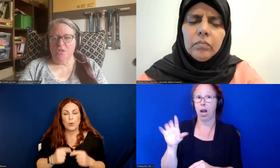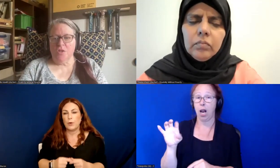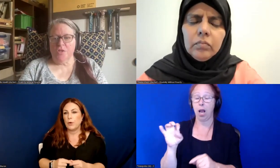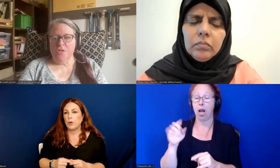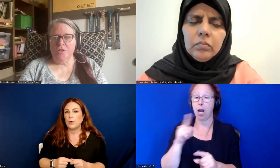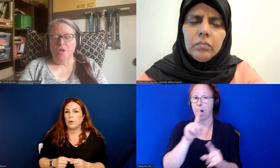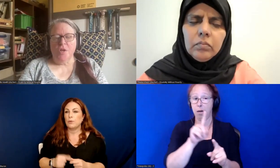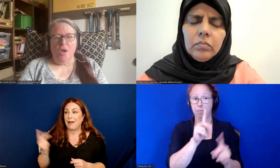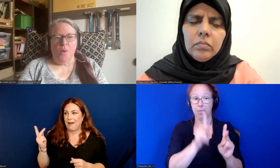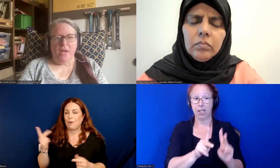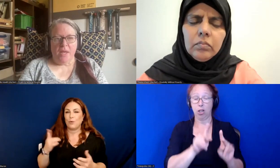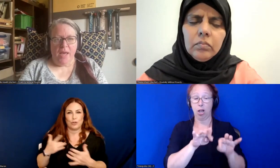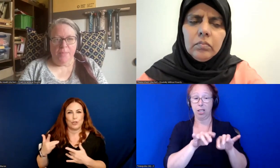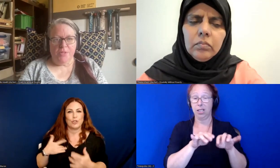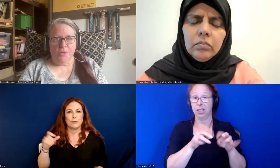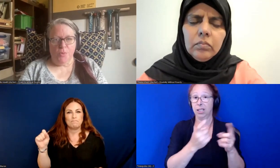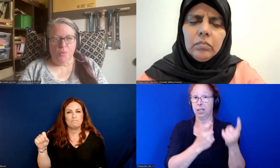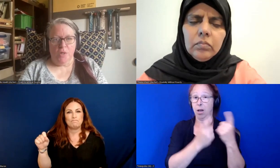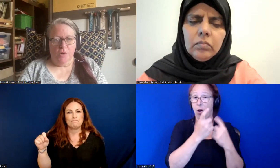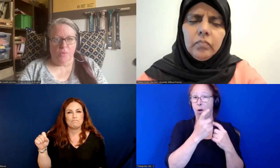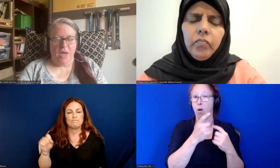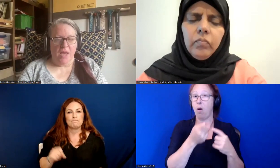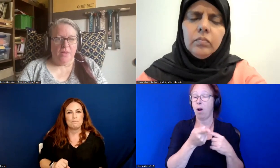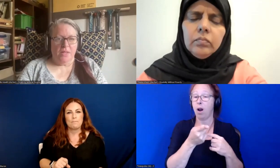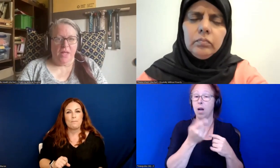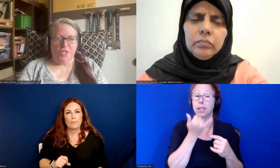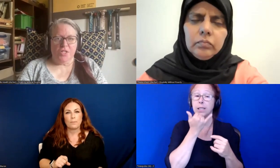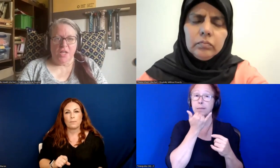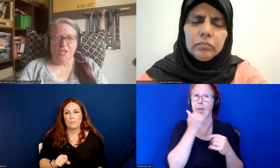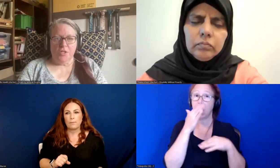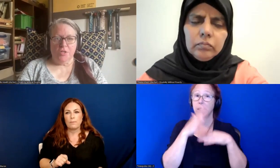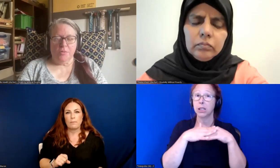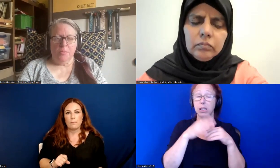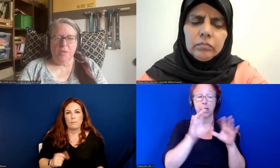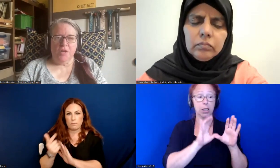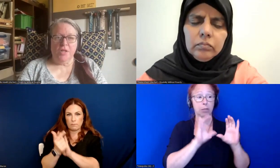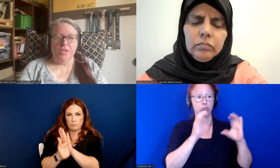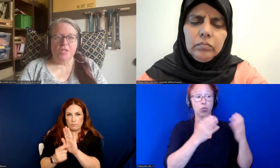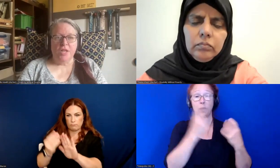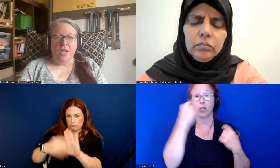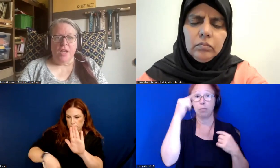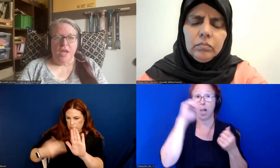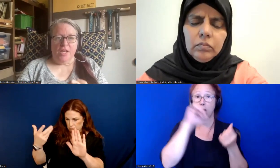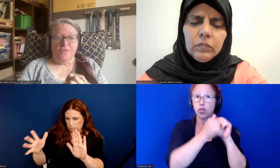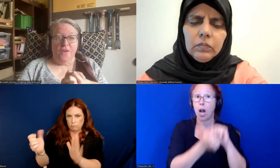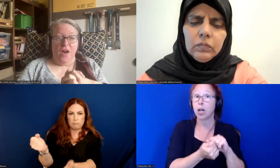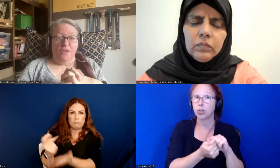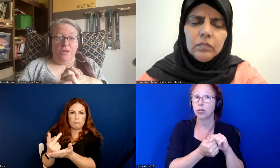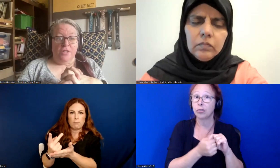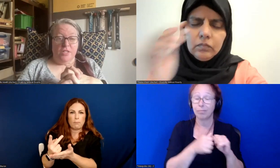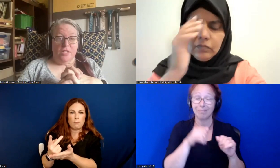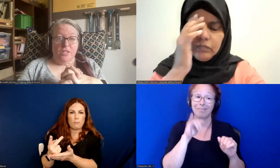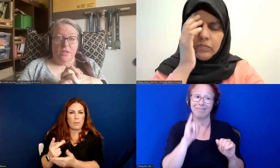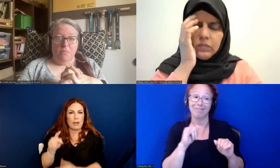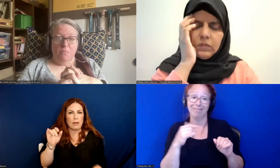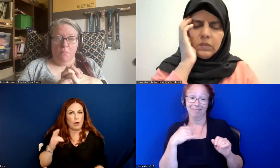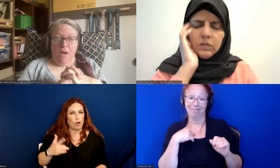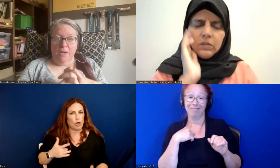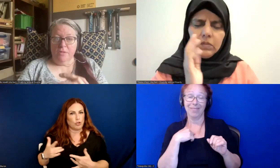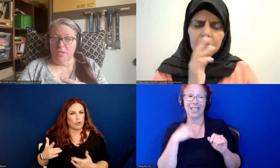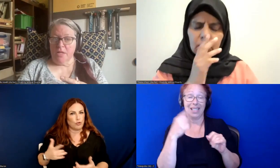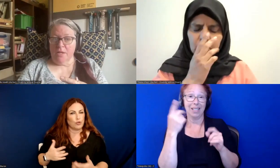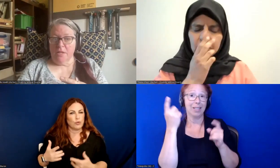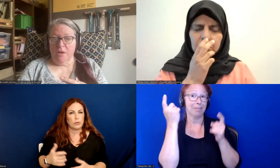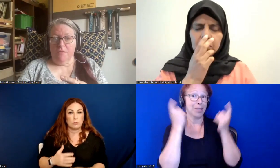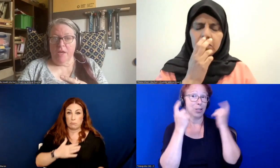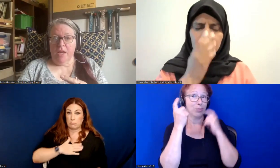our concerns when it came to, getting the legislation done, because as far as